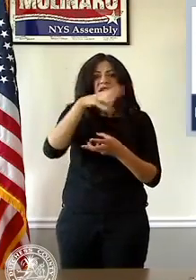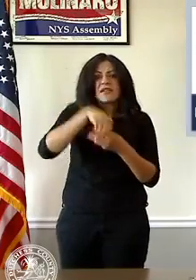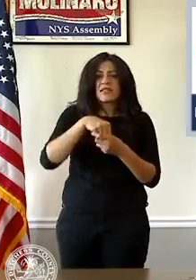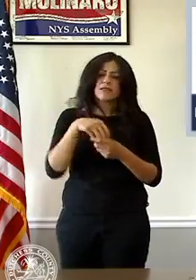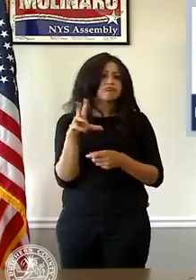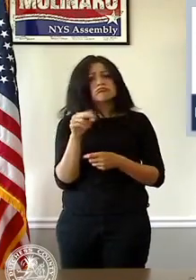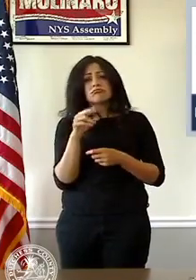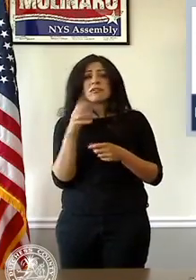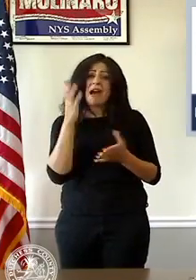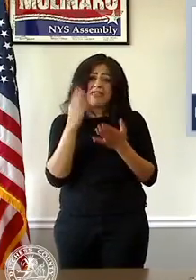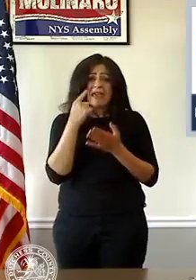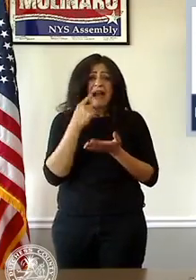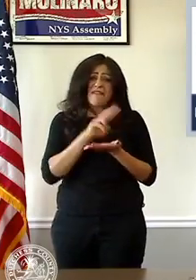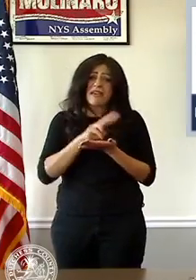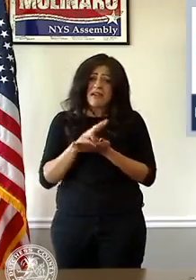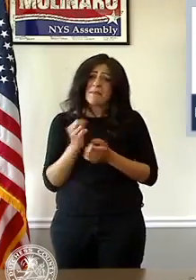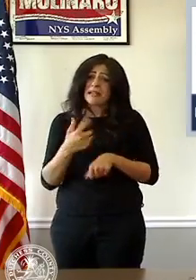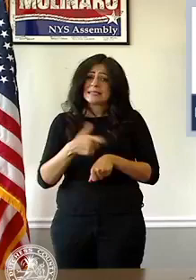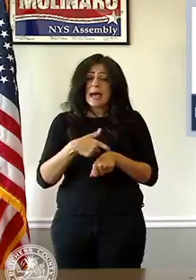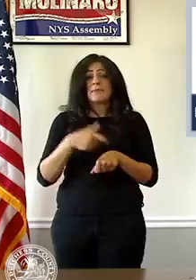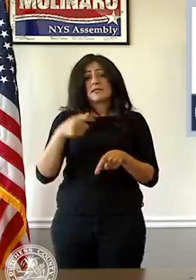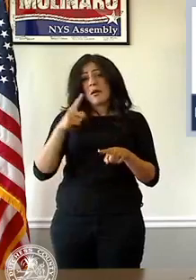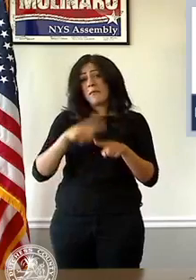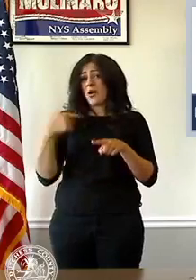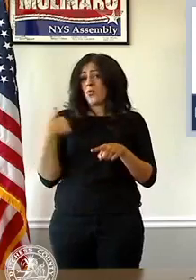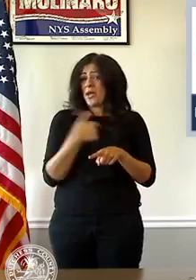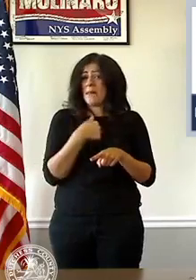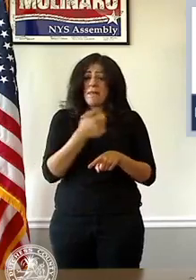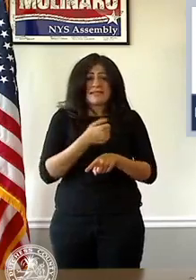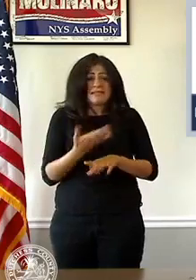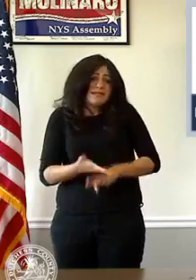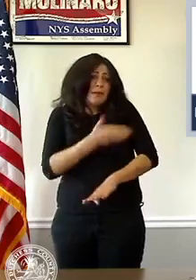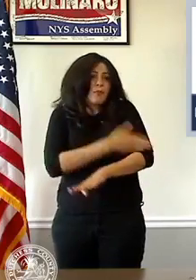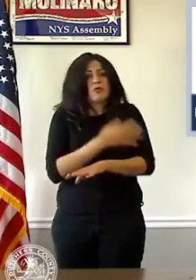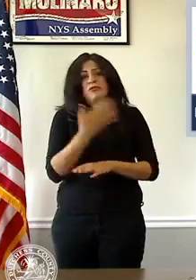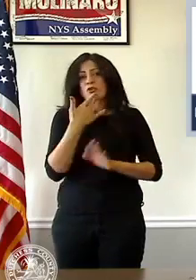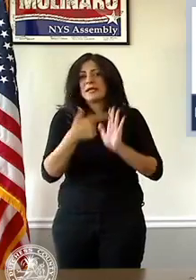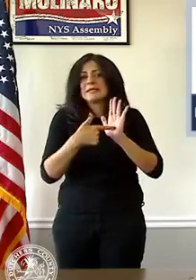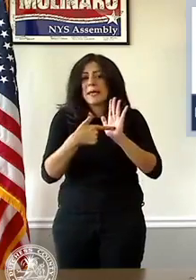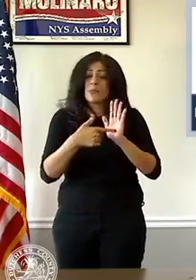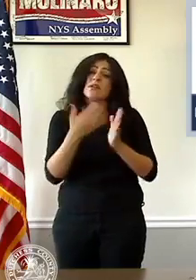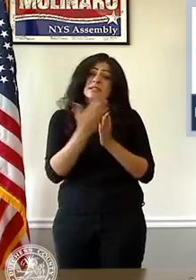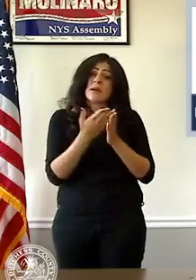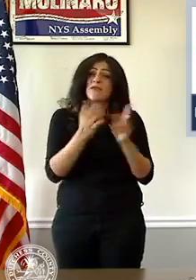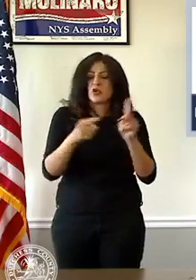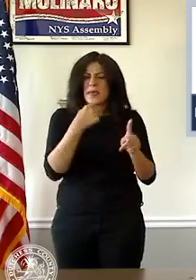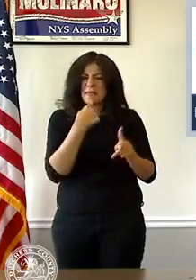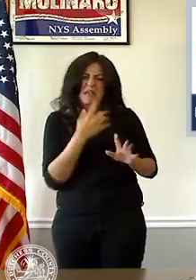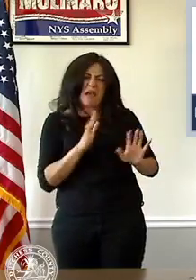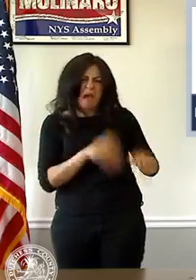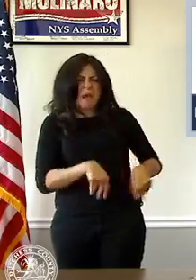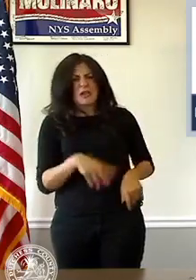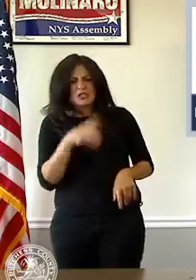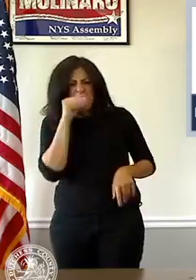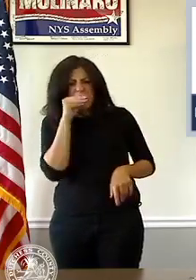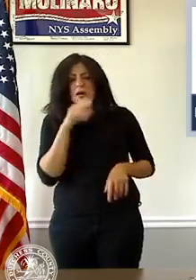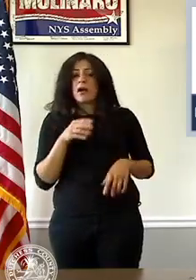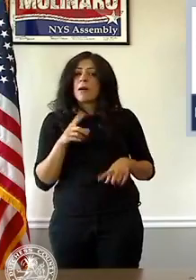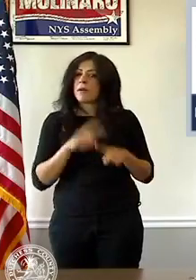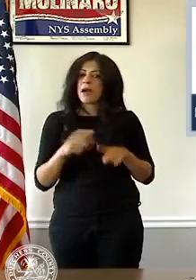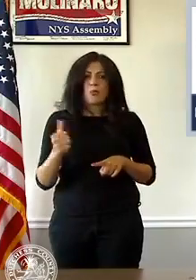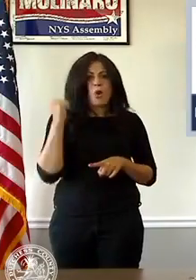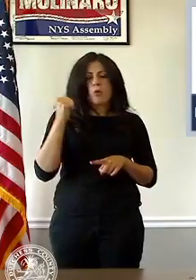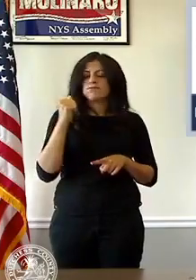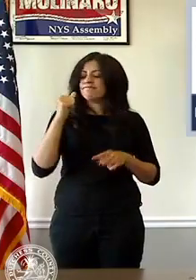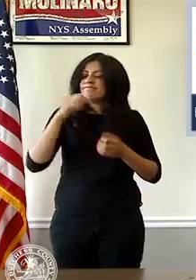examples to them. And I agree right now, somebody may be saying, yeah, that's right. And some of you may be saying, shut up. But I won't. We have